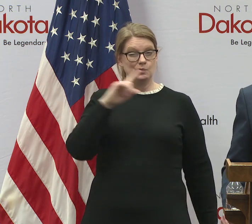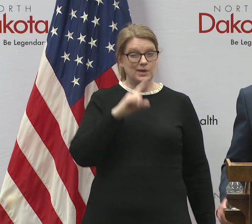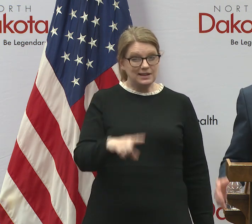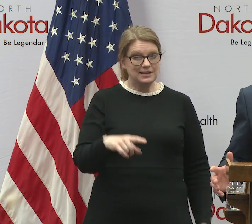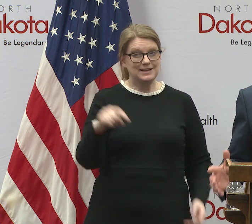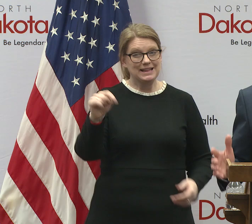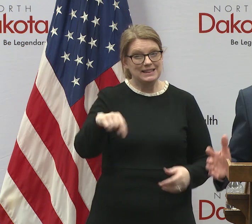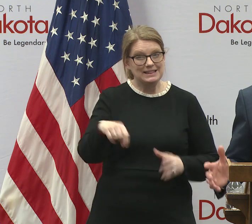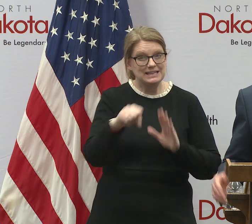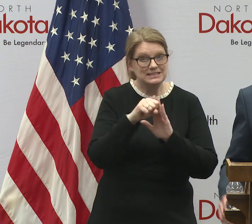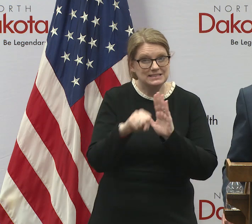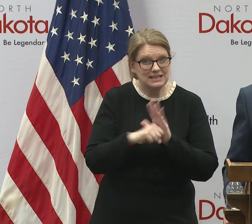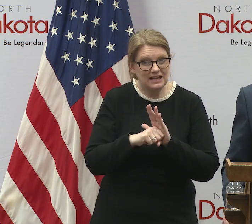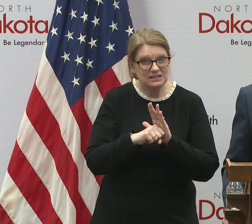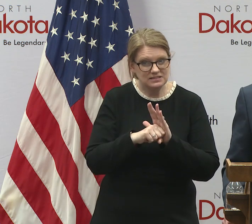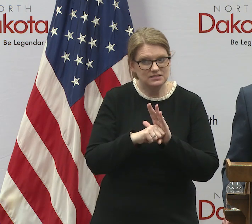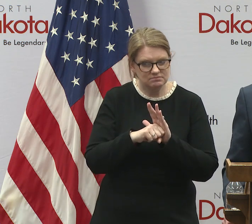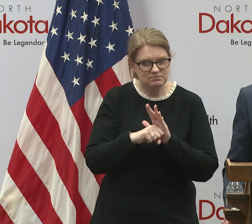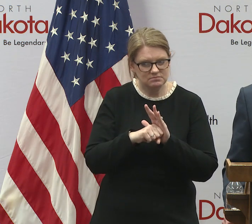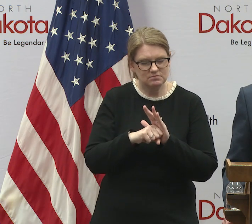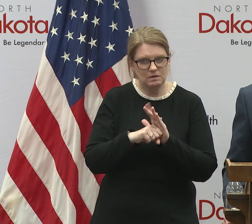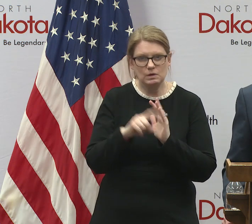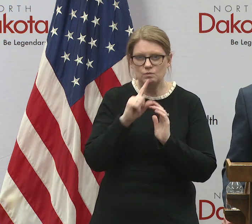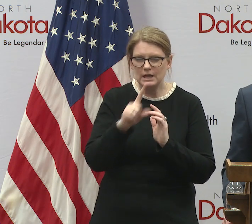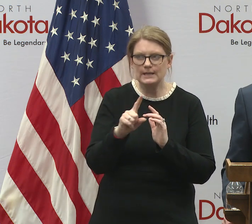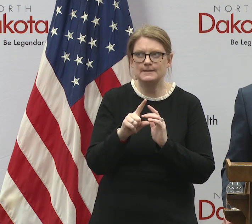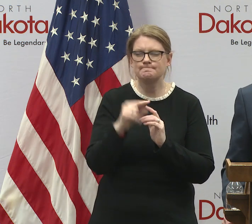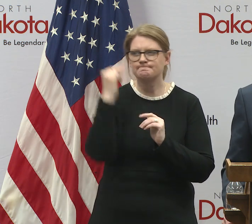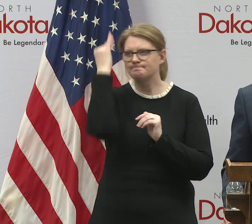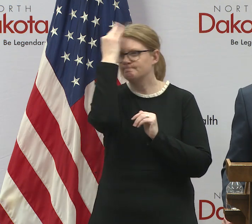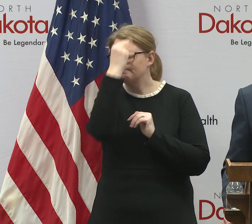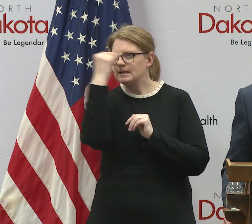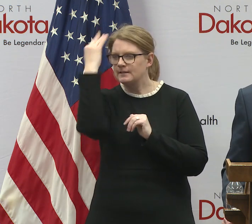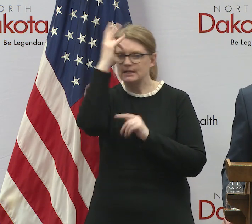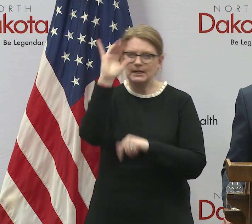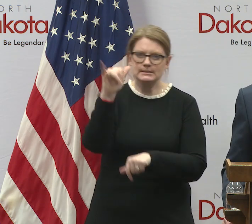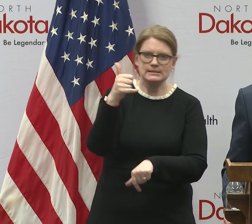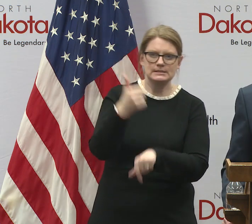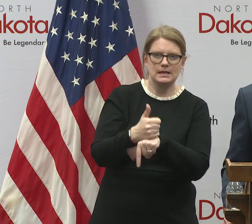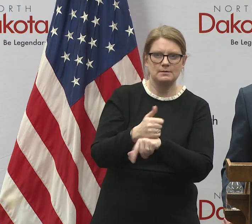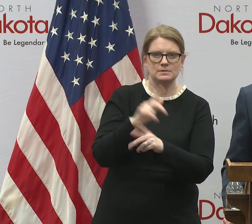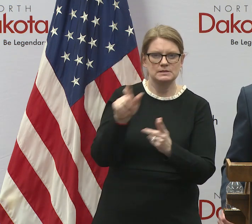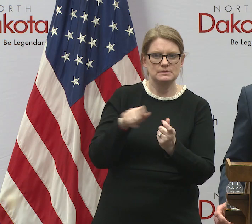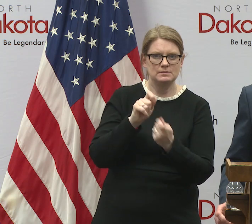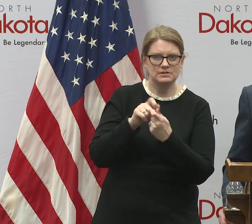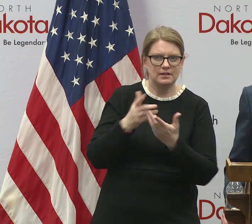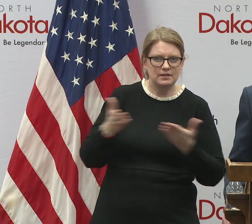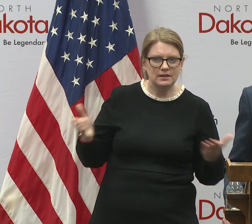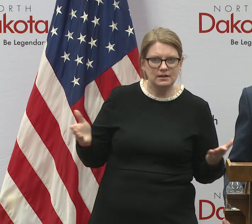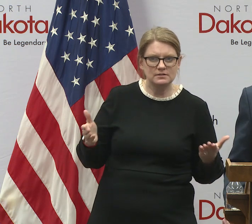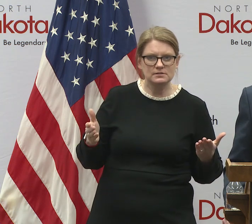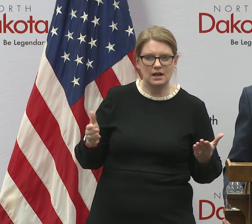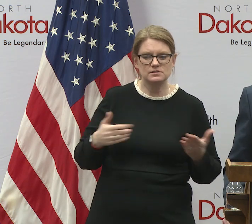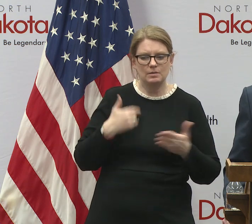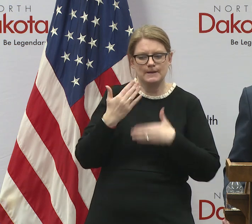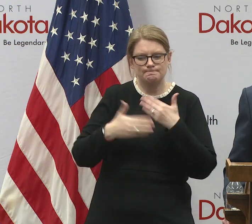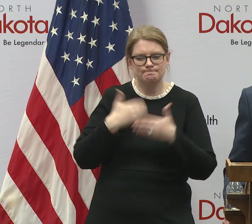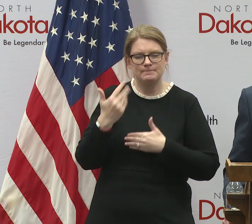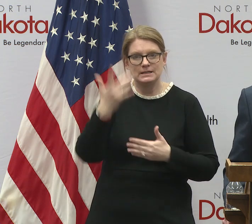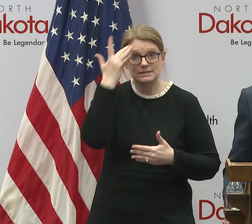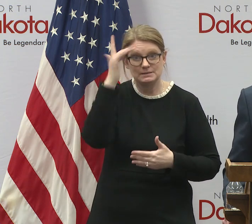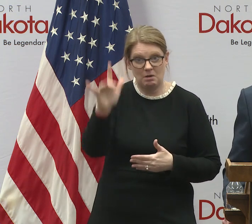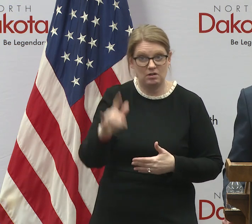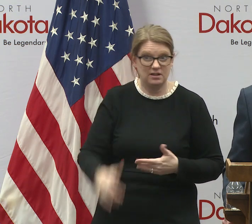a lot of thoughtful tools that have been put in place that allow government to keep functioning smartly. And I think that's that part of that